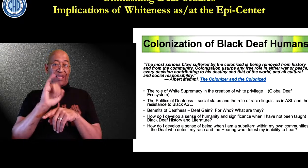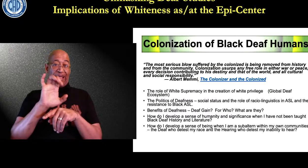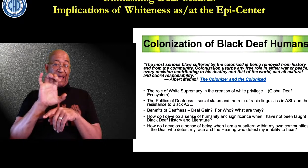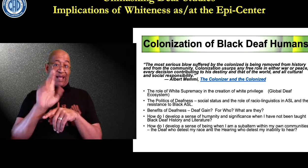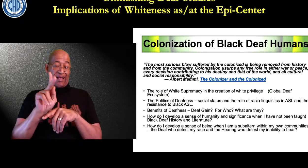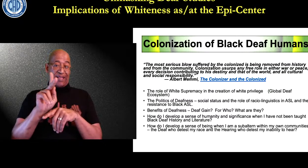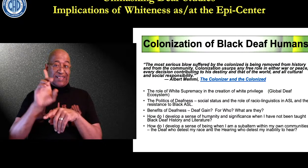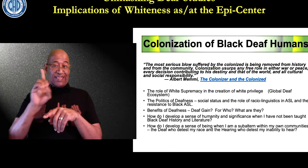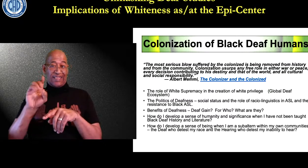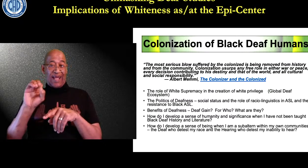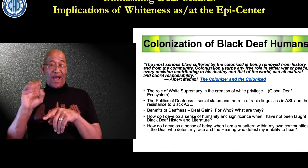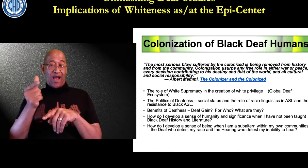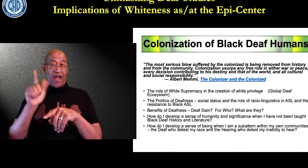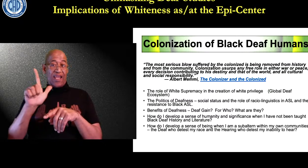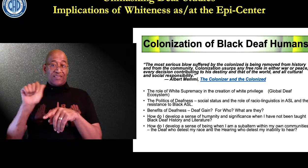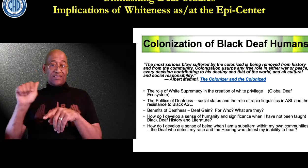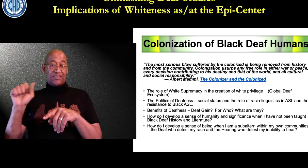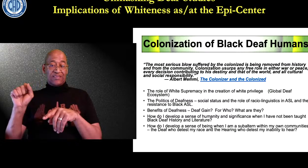when